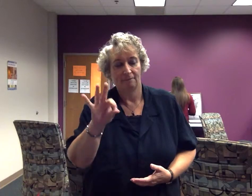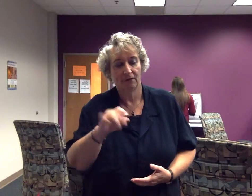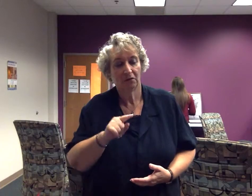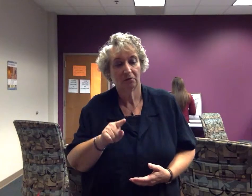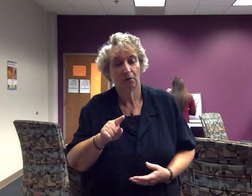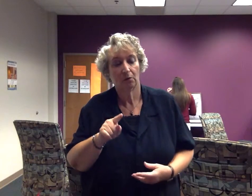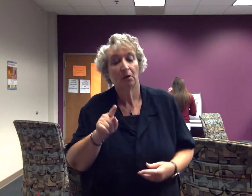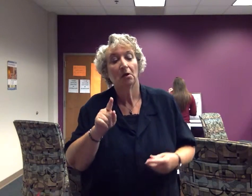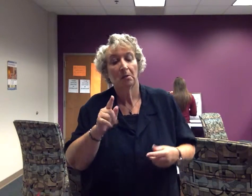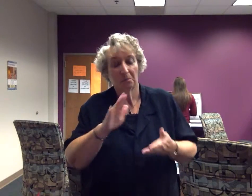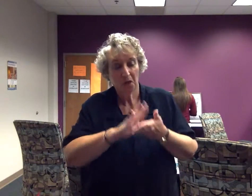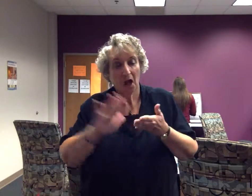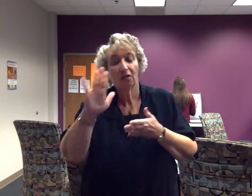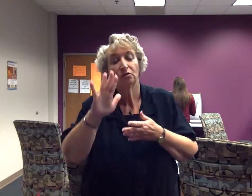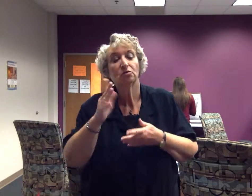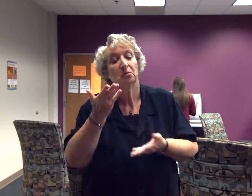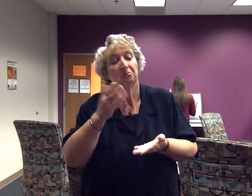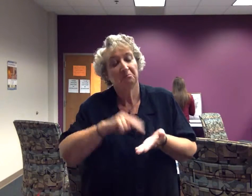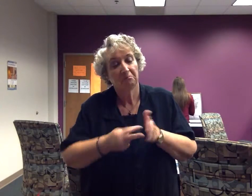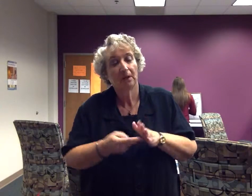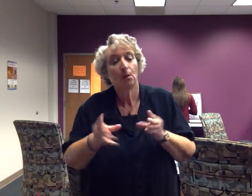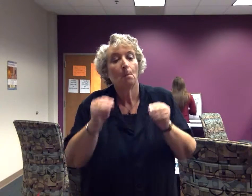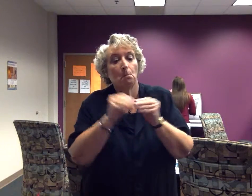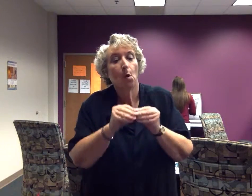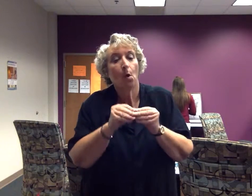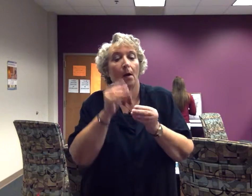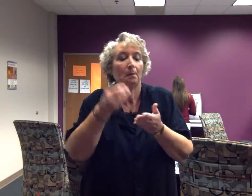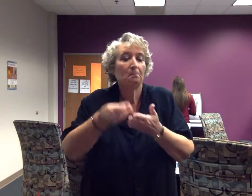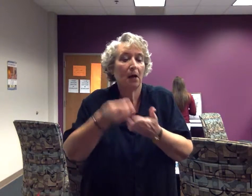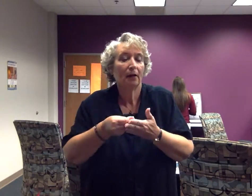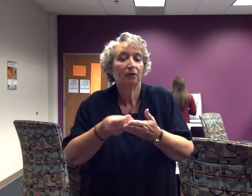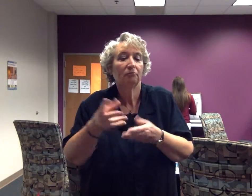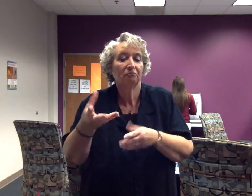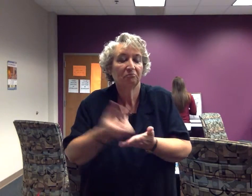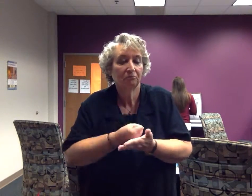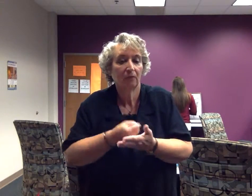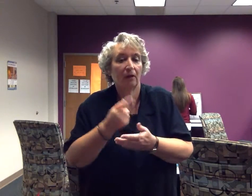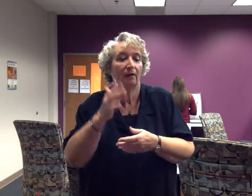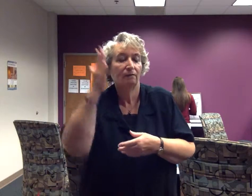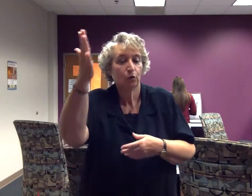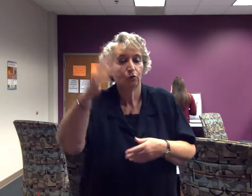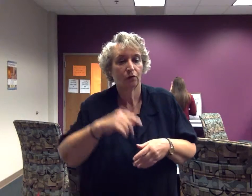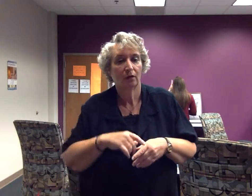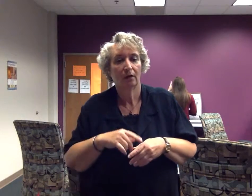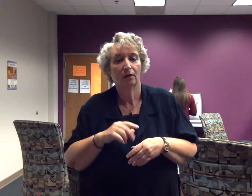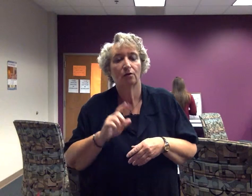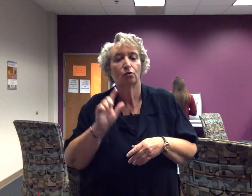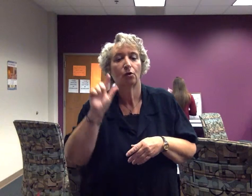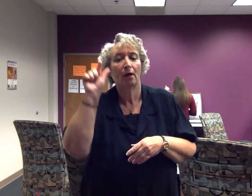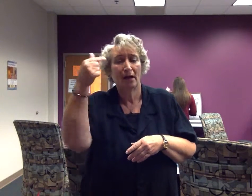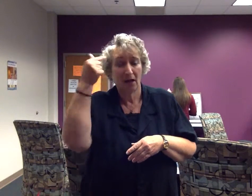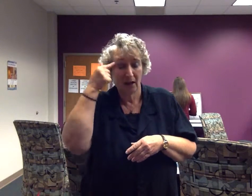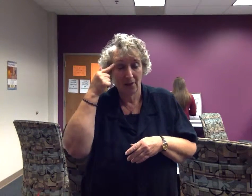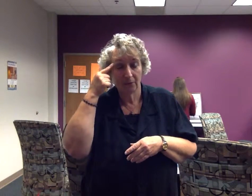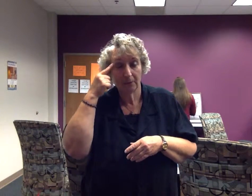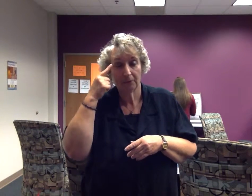that could actually lead to other students wanting the same thing, right? So here we have the government making a decision, and they give away a lot of money, right? And